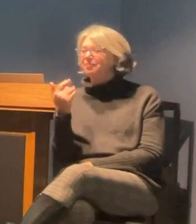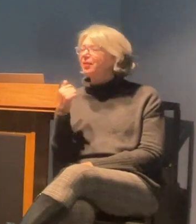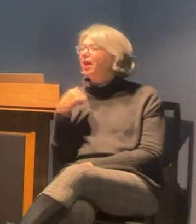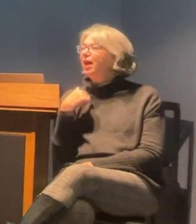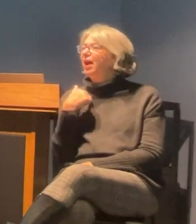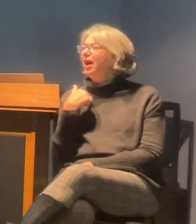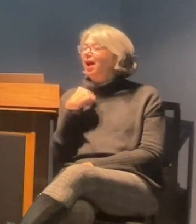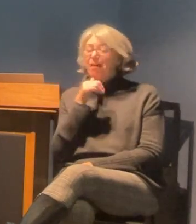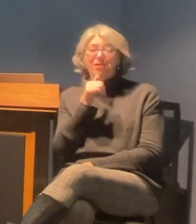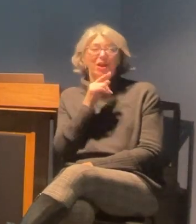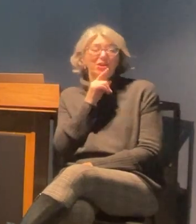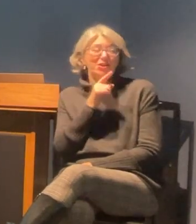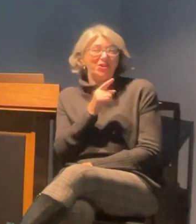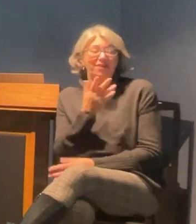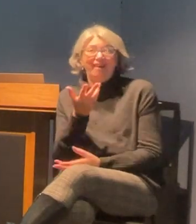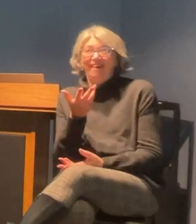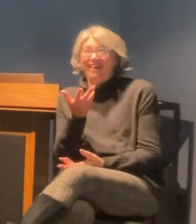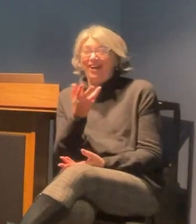I'm not sure how